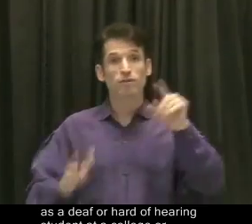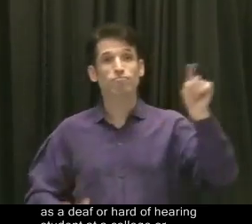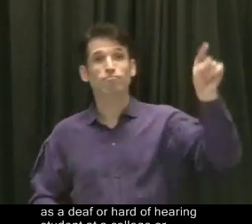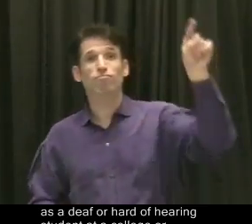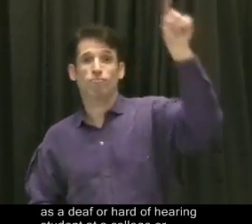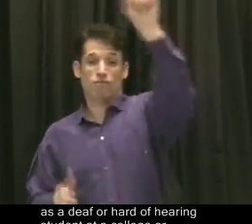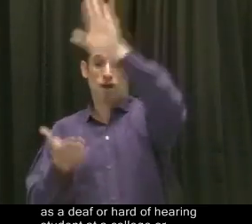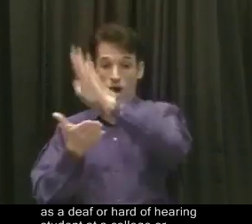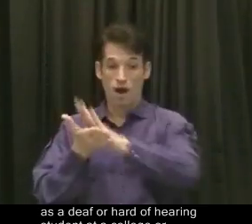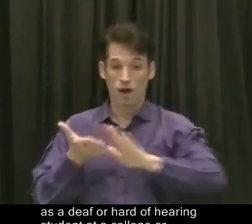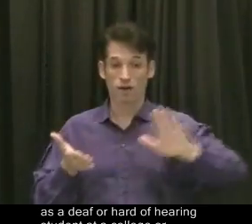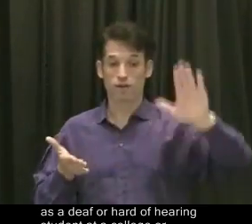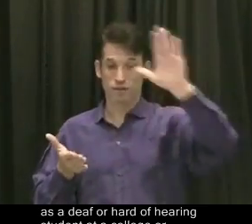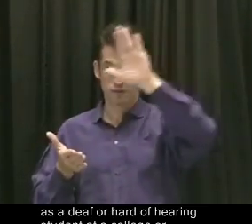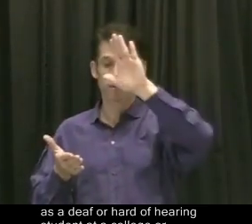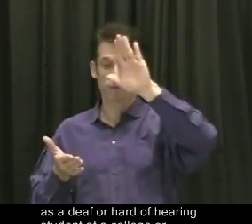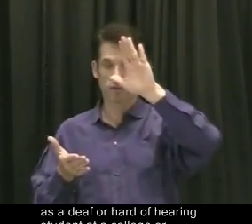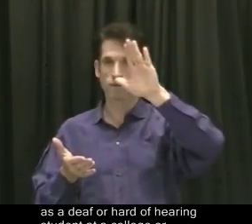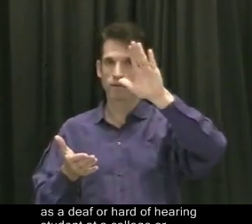or university.